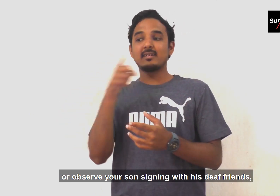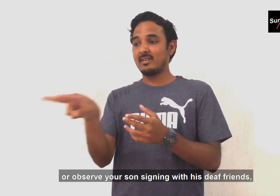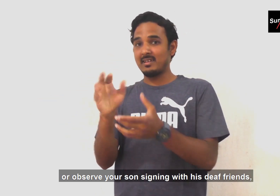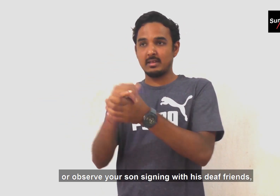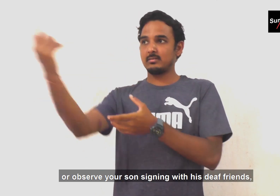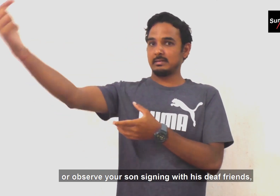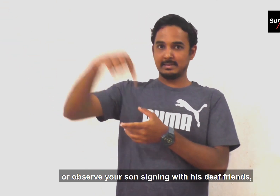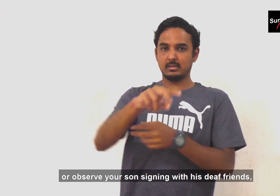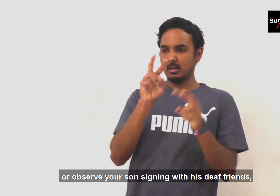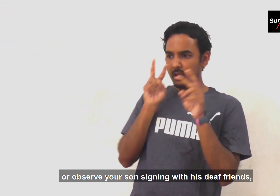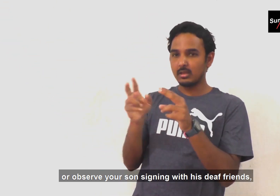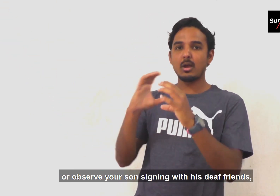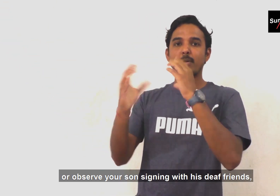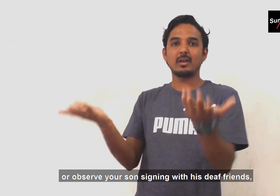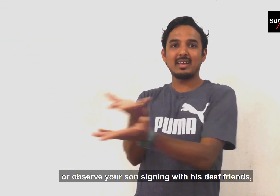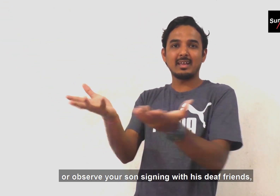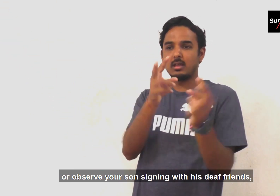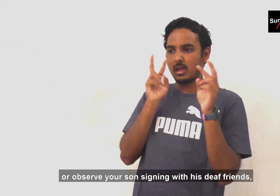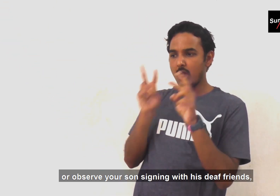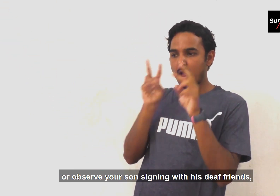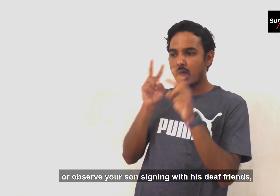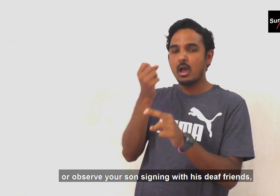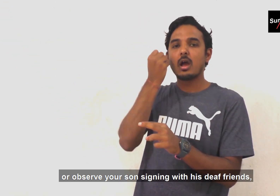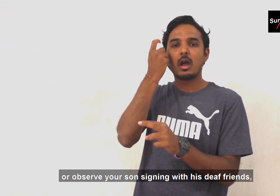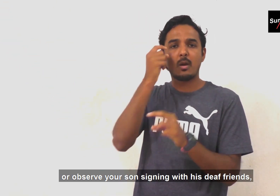Or observe your son signing with his deaf friends.